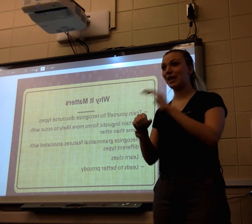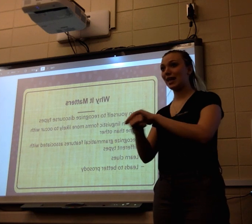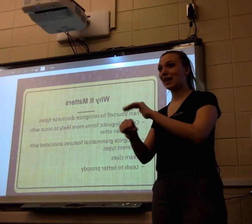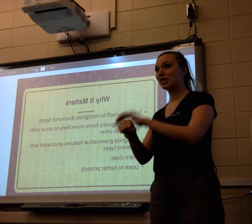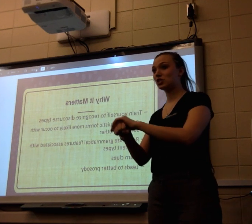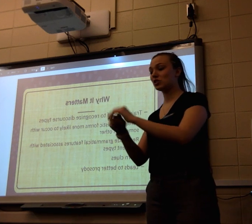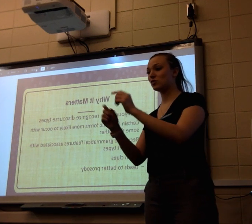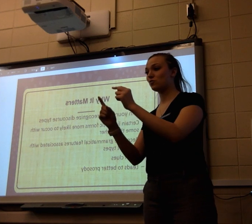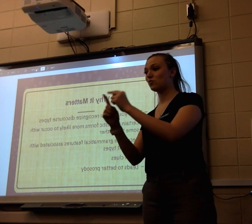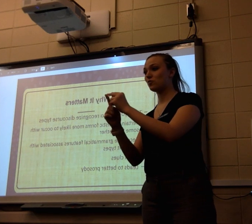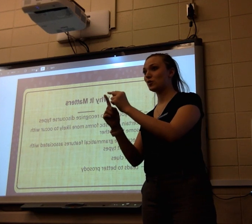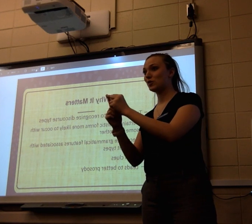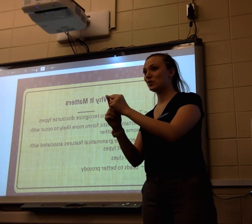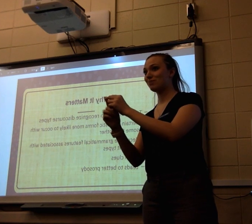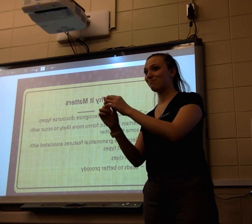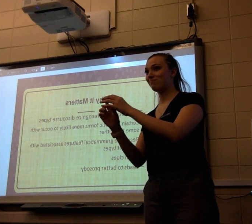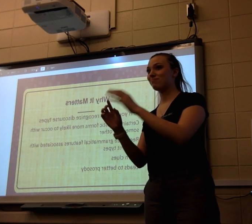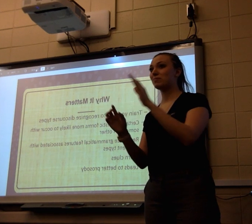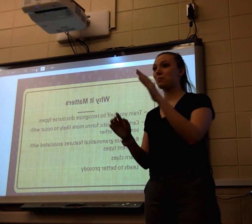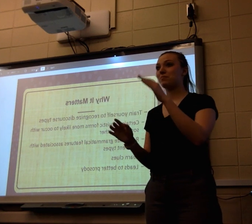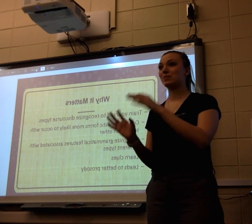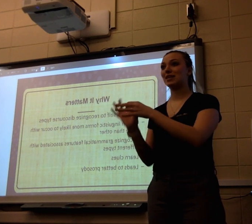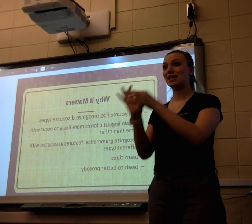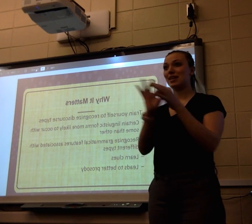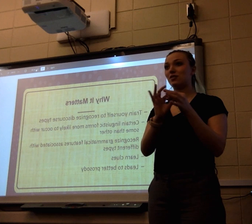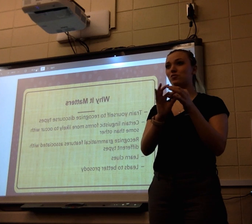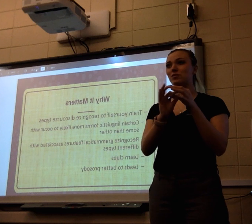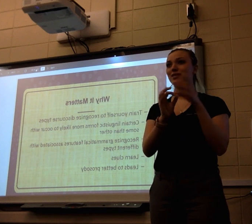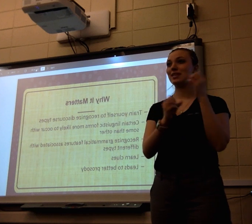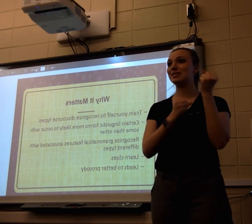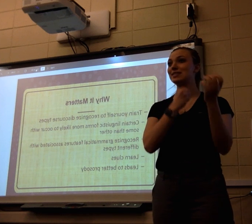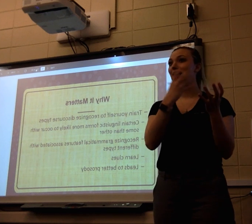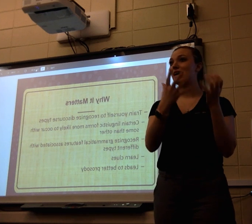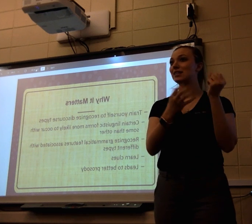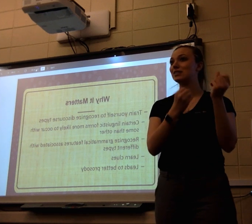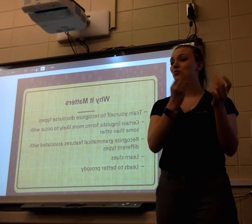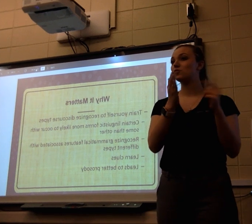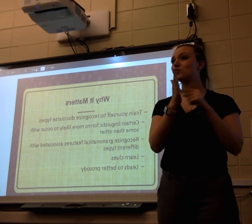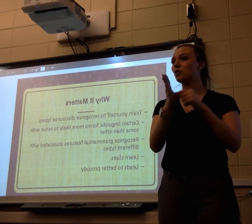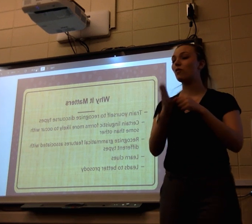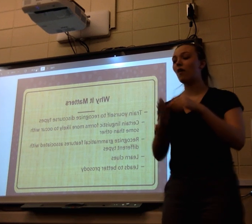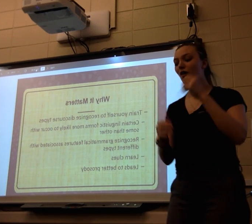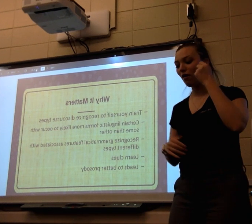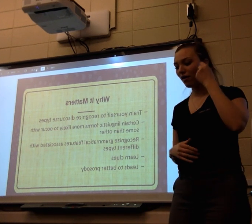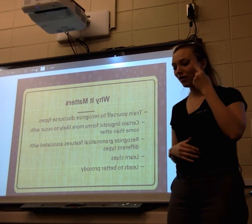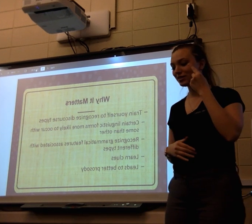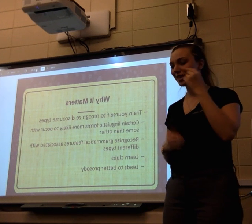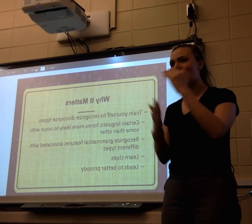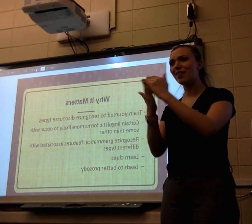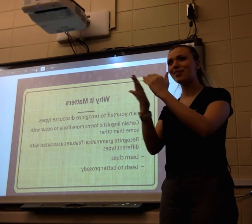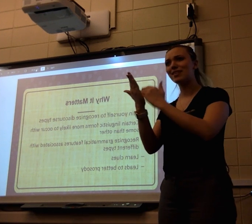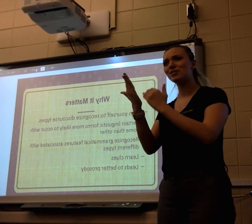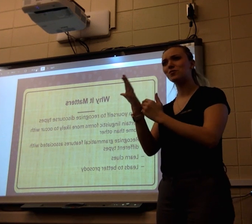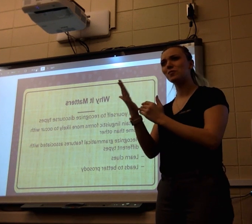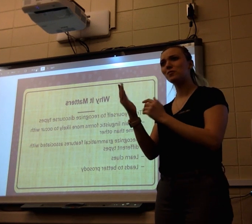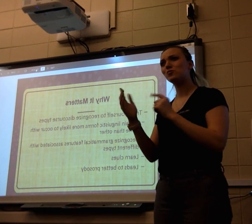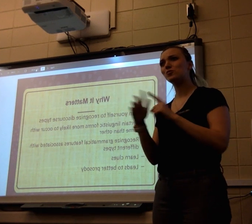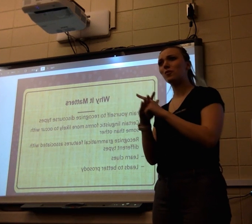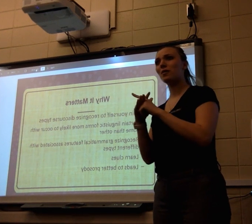that let me know, oh, a list is coming. Okay? Oh, a comparison is coming. They are